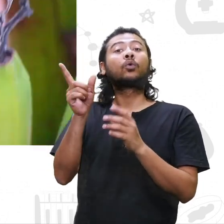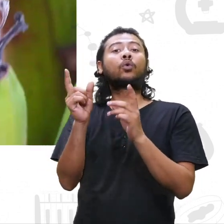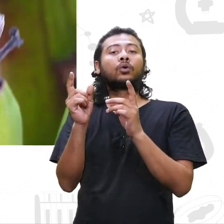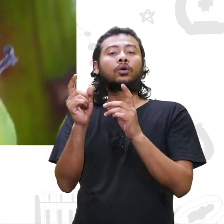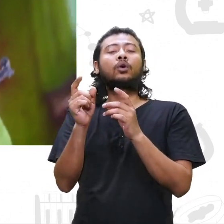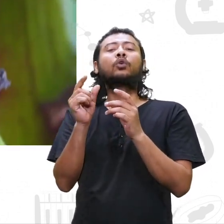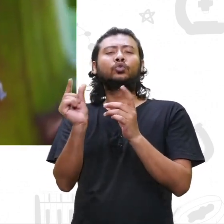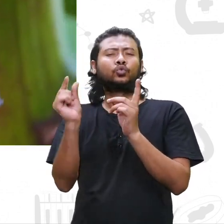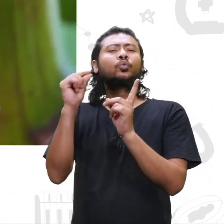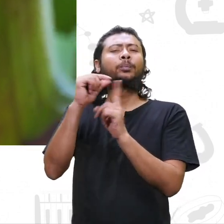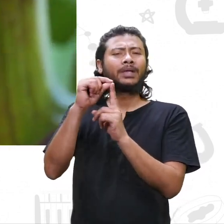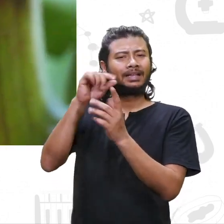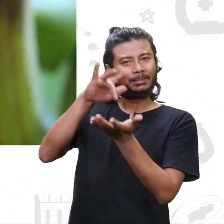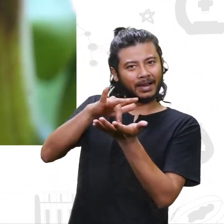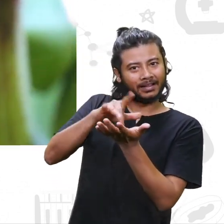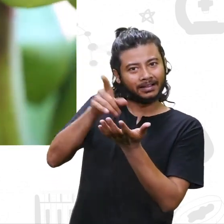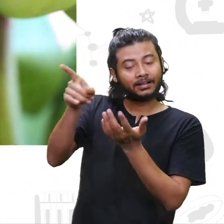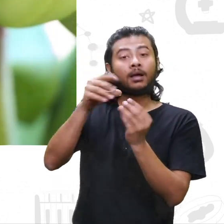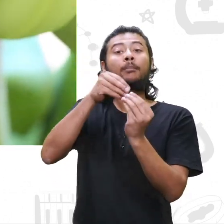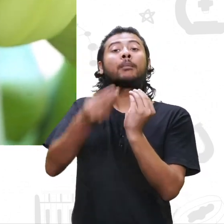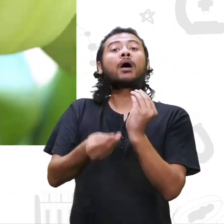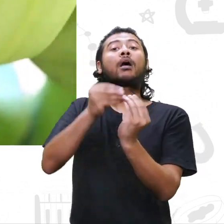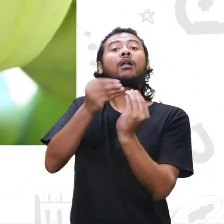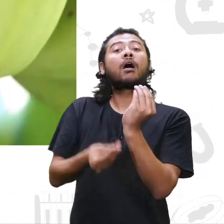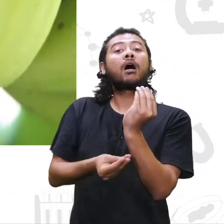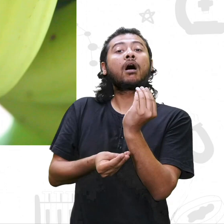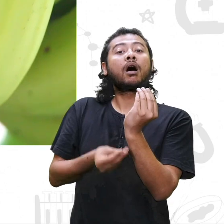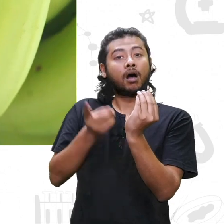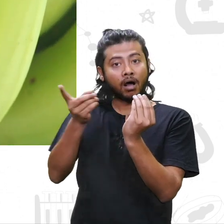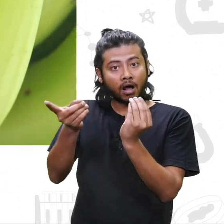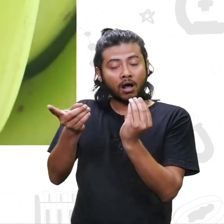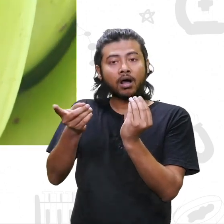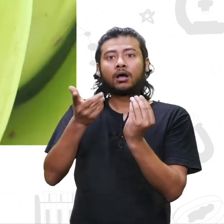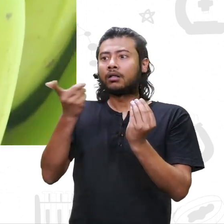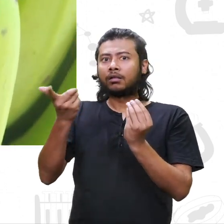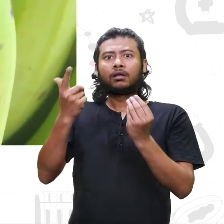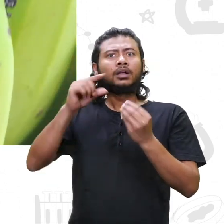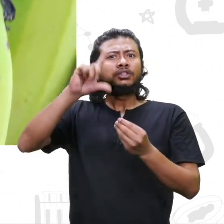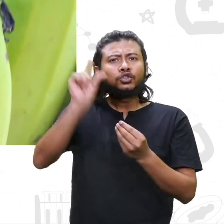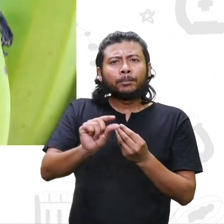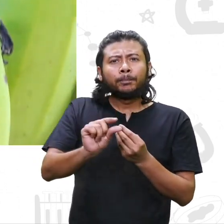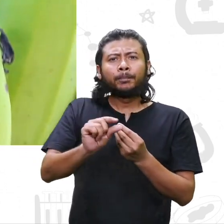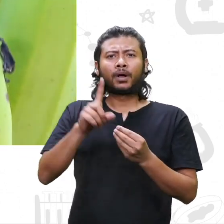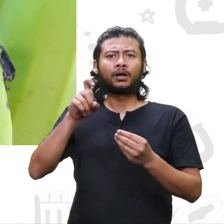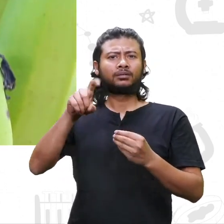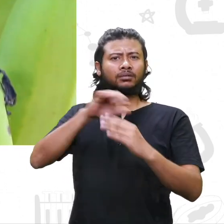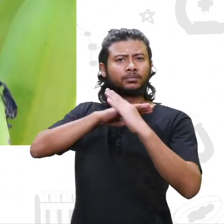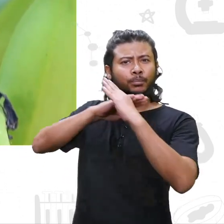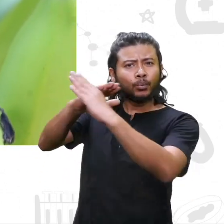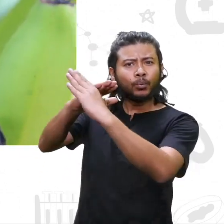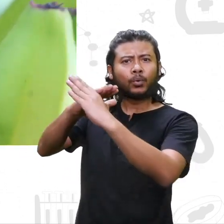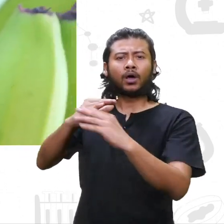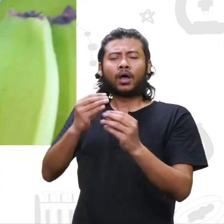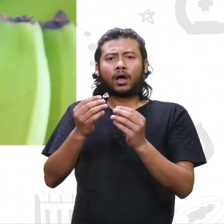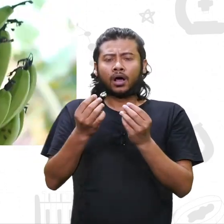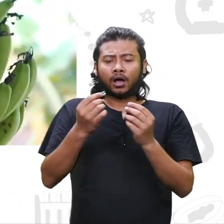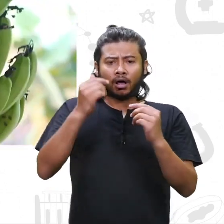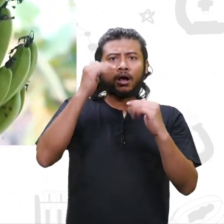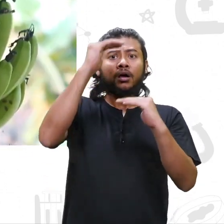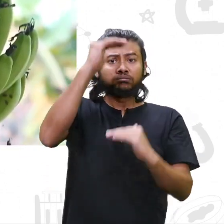Today, plant tissue culture has emerged as an important biotechnological, commercially viable mode to grow variety